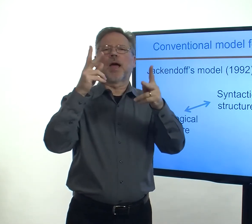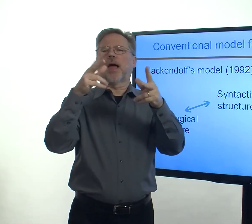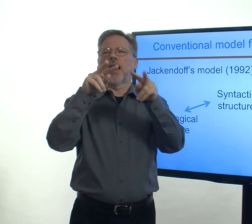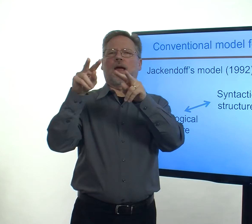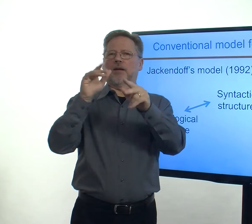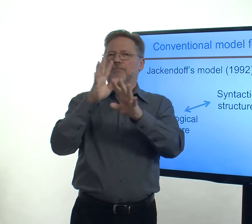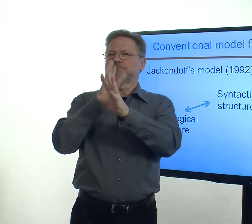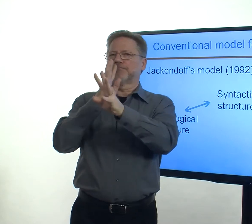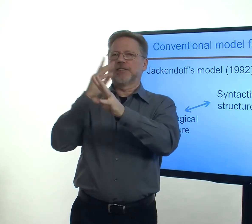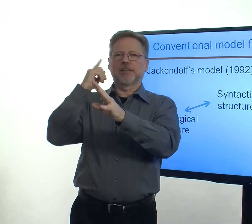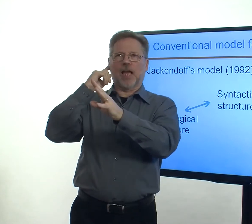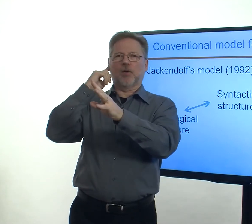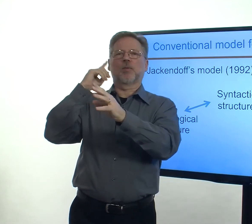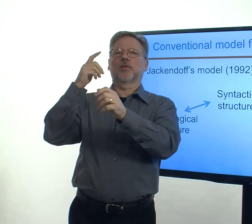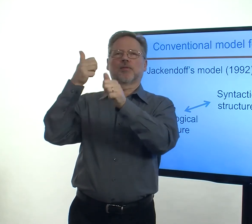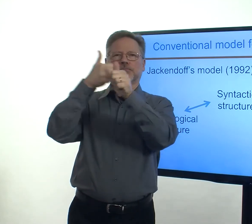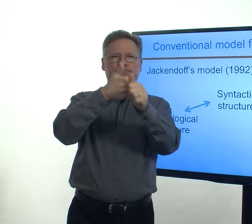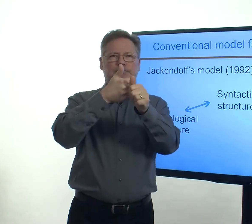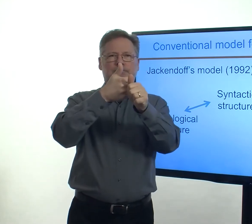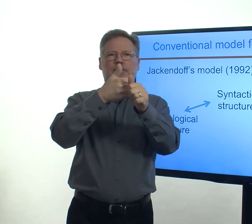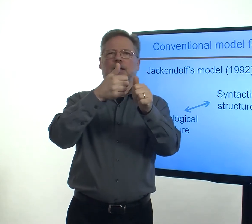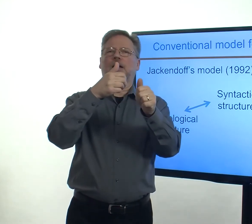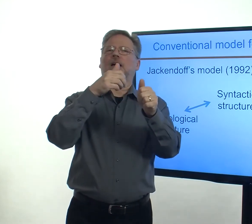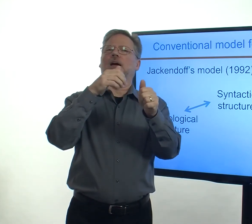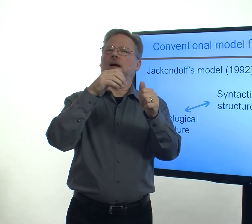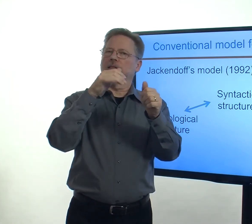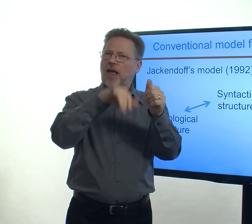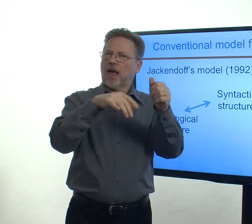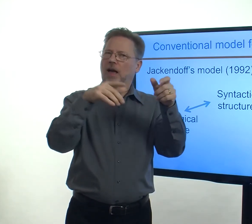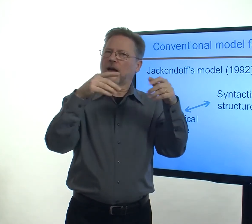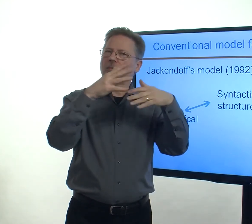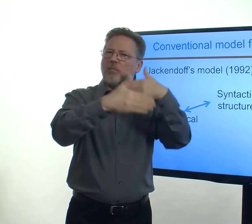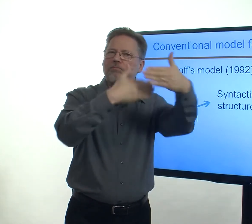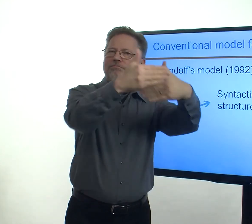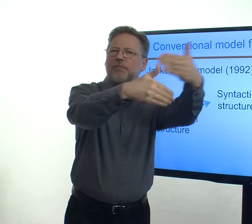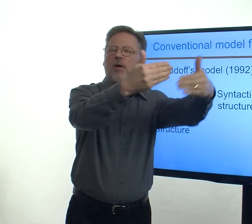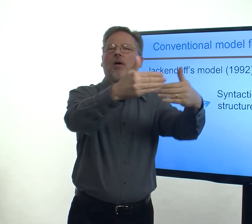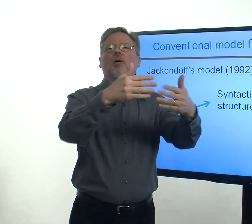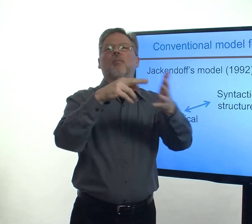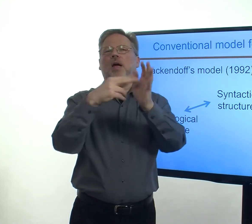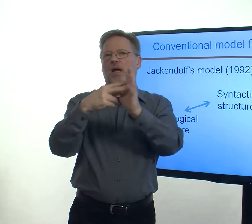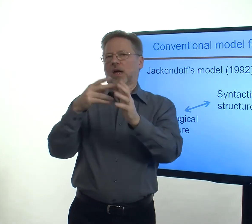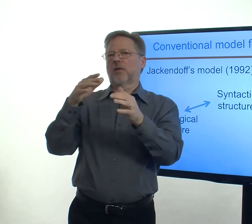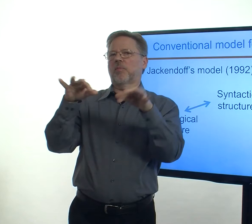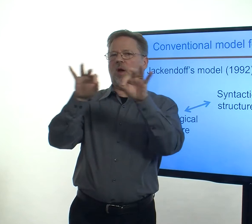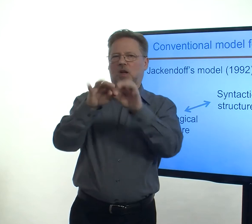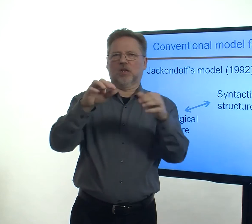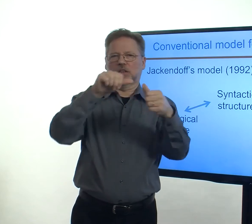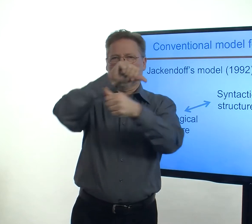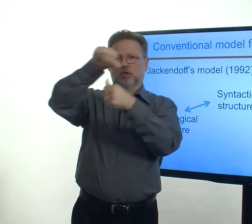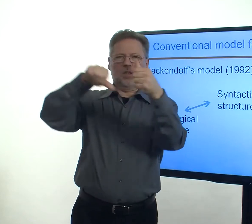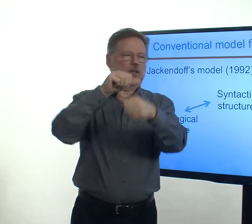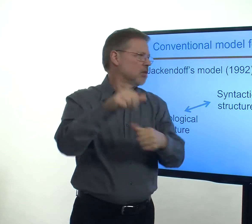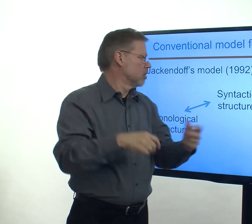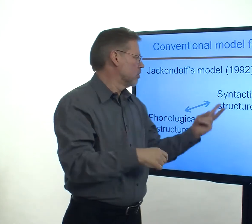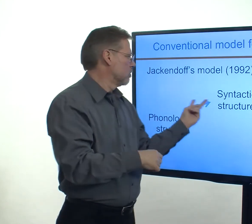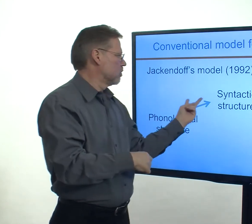ways. Speech sounds are also governed by this process. That indicates a very important interaction